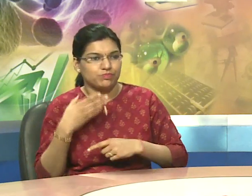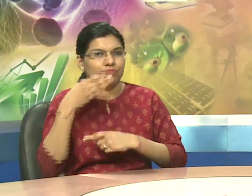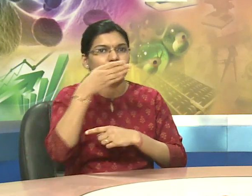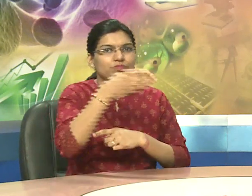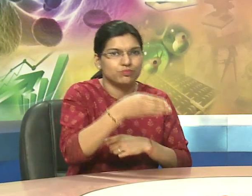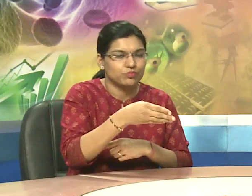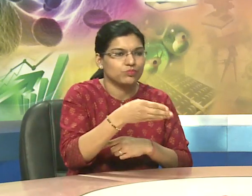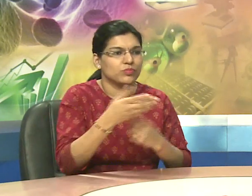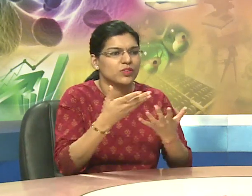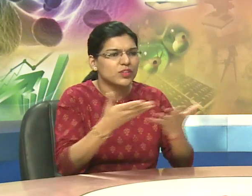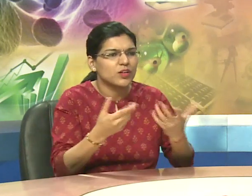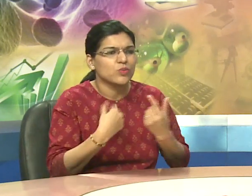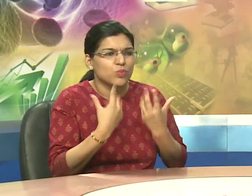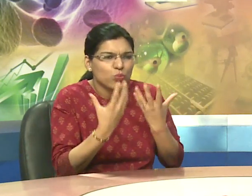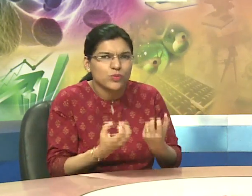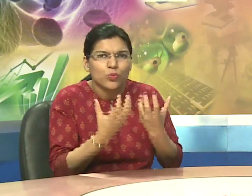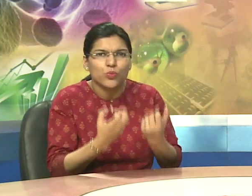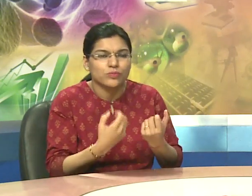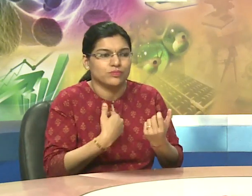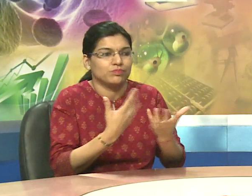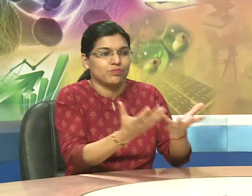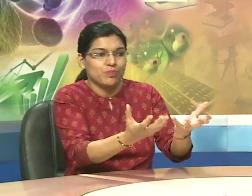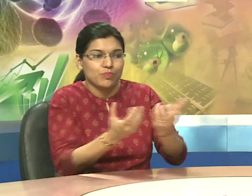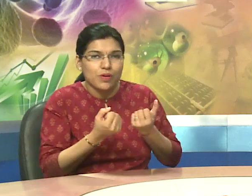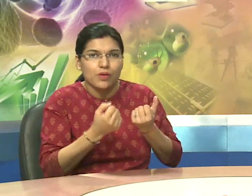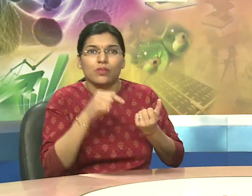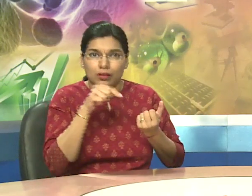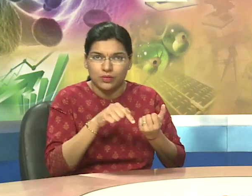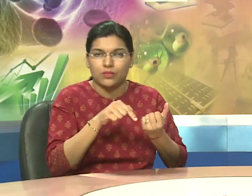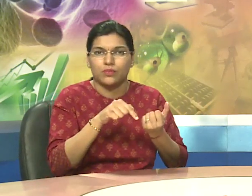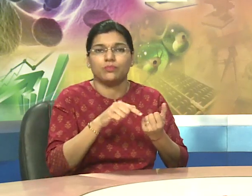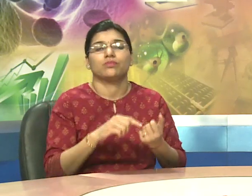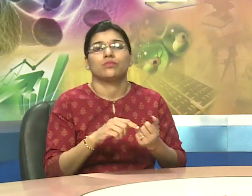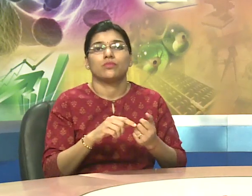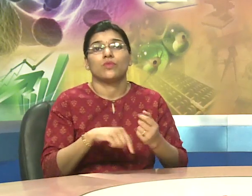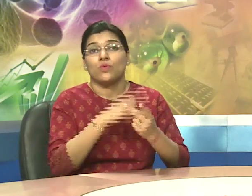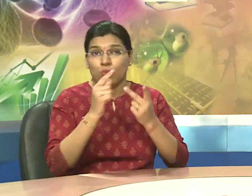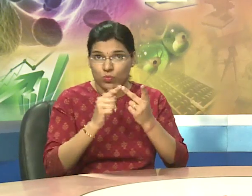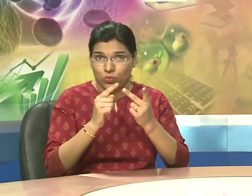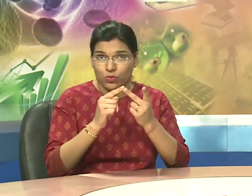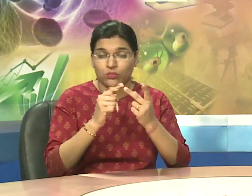in a nearby shop, you go and see different things and buy